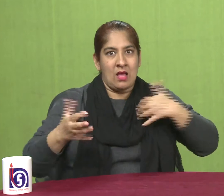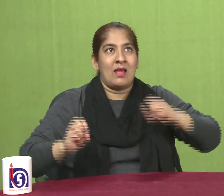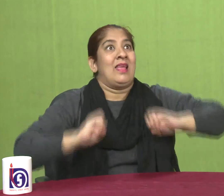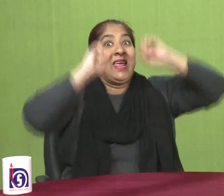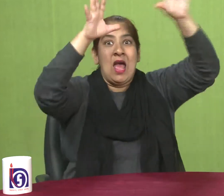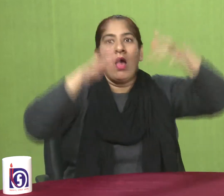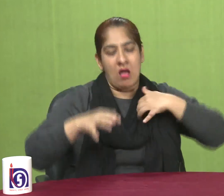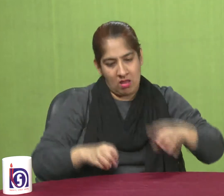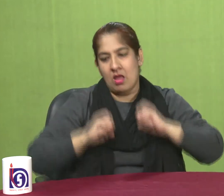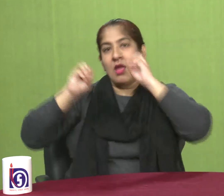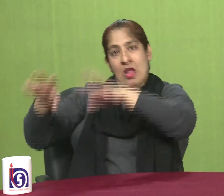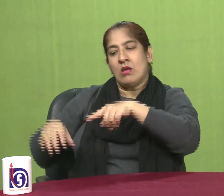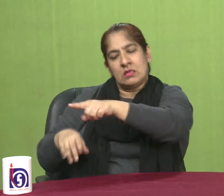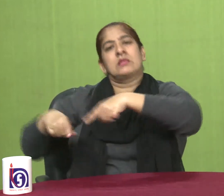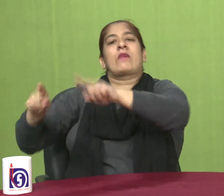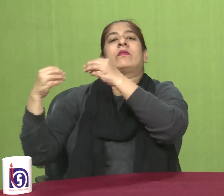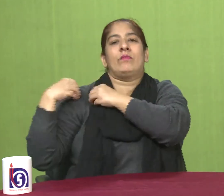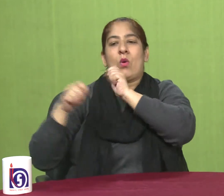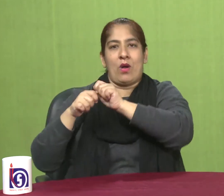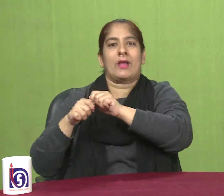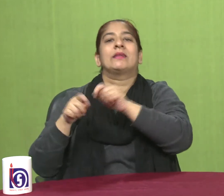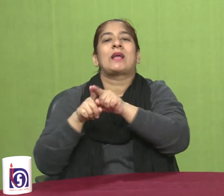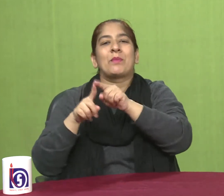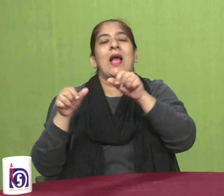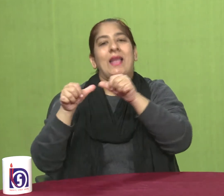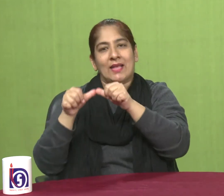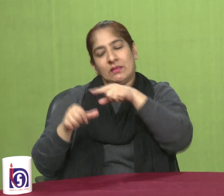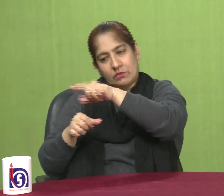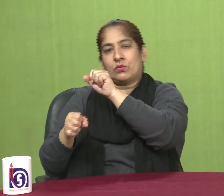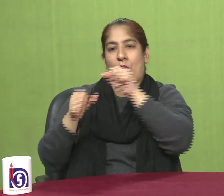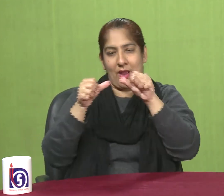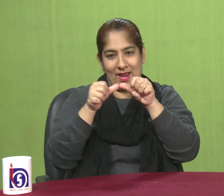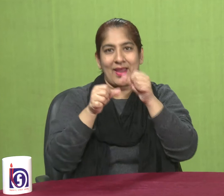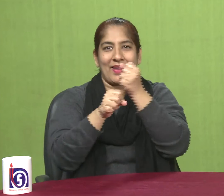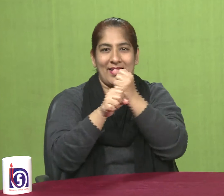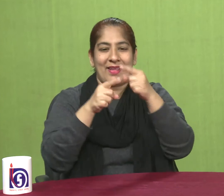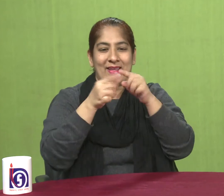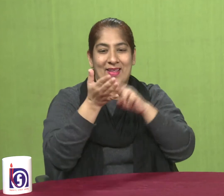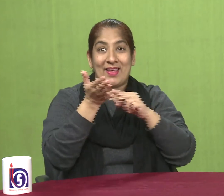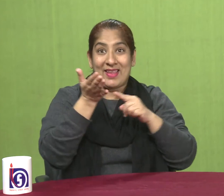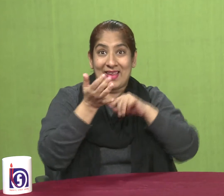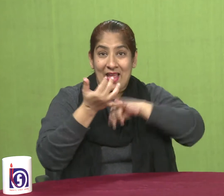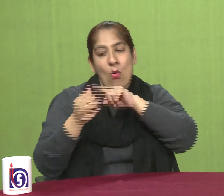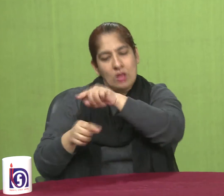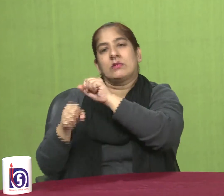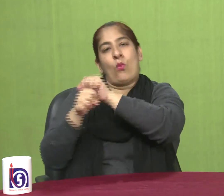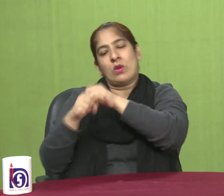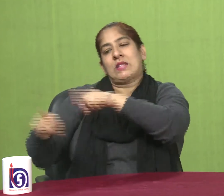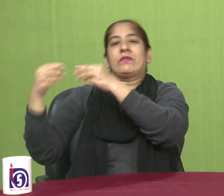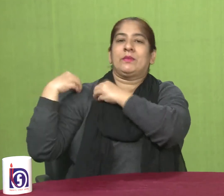forwarding agents. People who does work for certain companies on commission basis are known